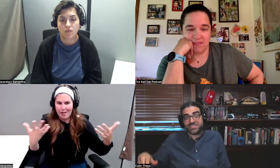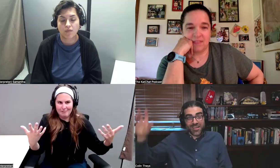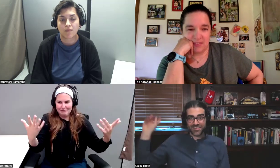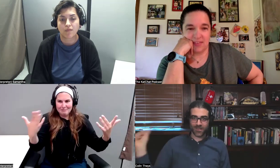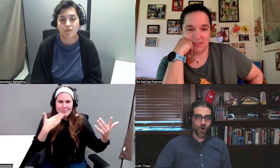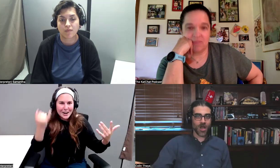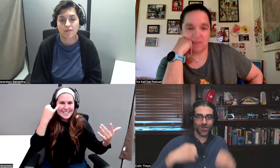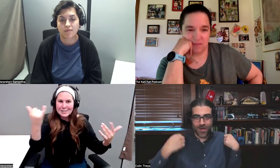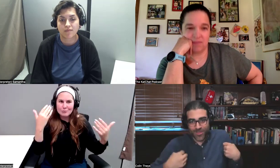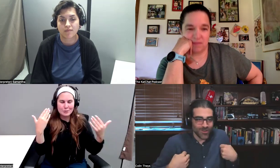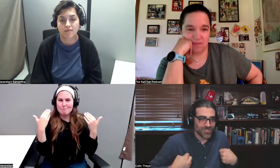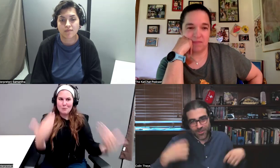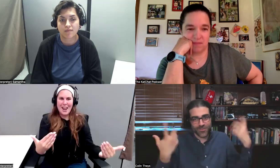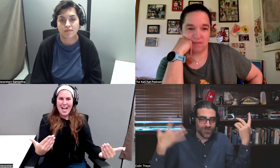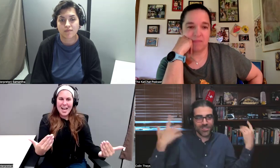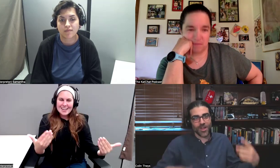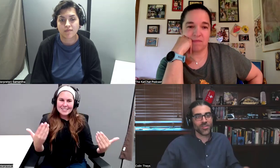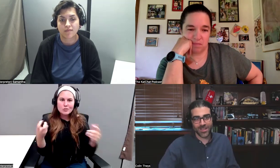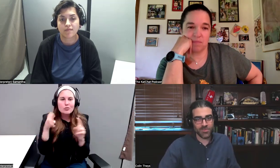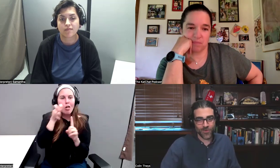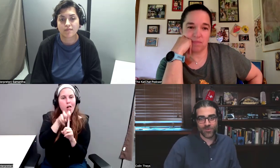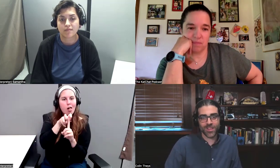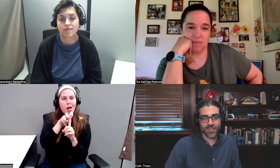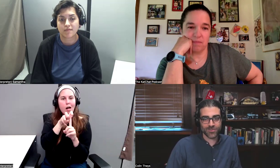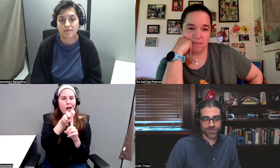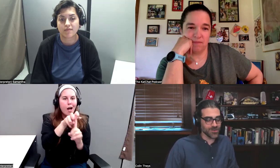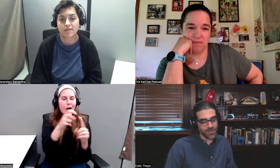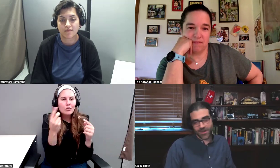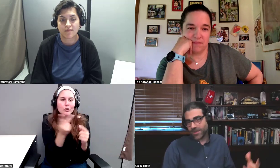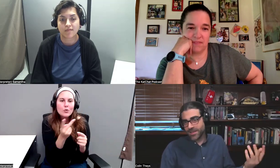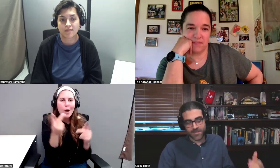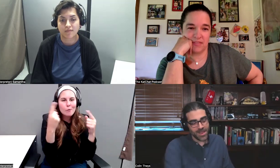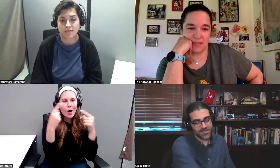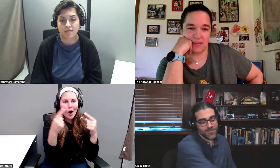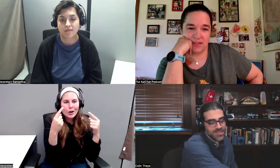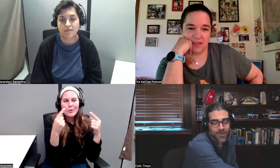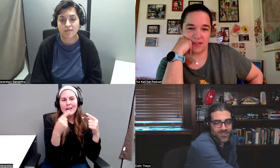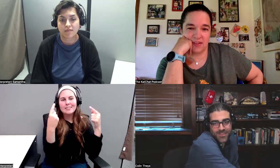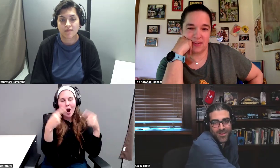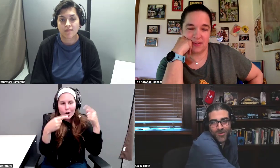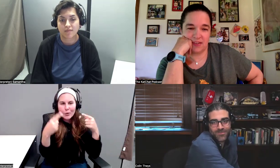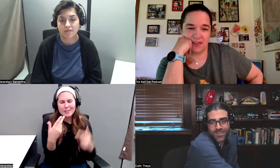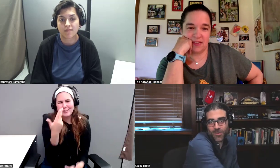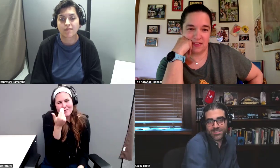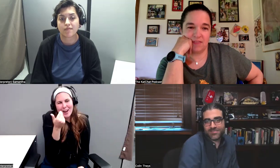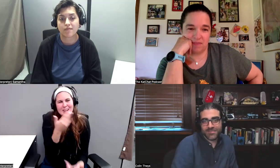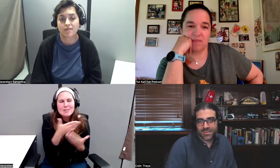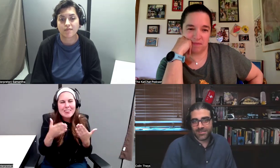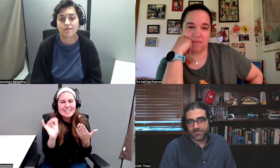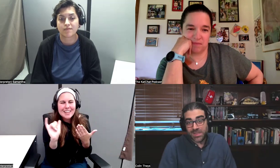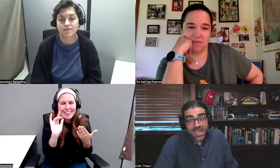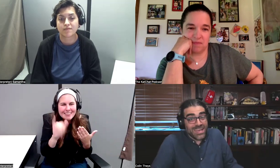And we were just like, all right, so there's like walking around with her on his shoulders and they're still arguing like before they realize her shoes are on the ground. And it's stuff like that where it's like, it